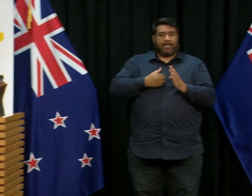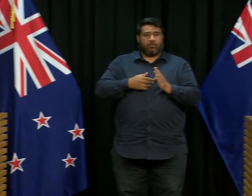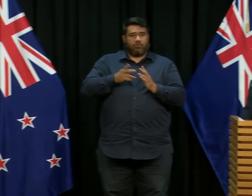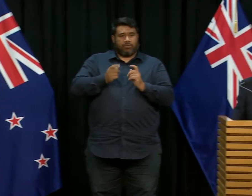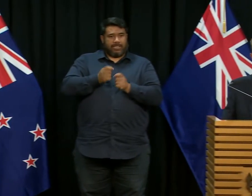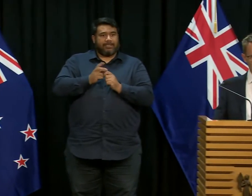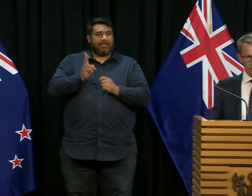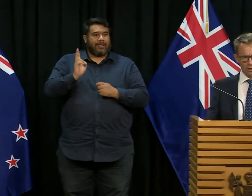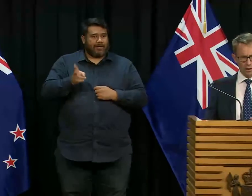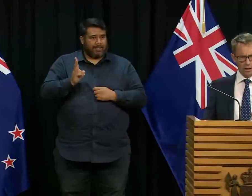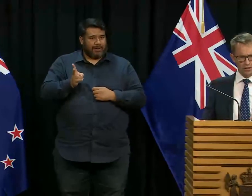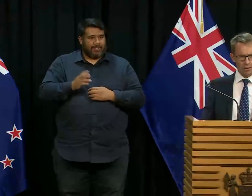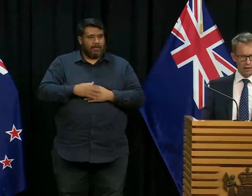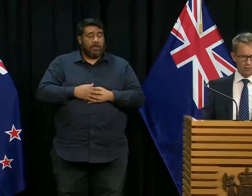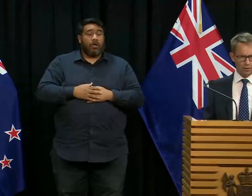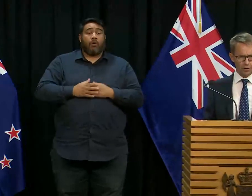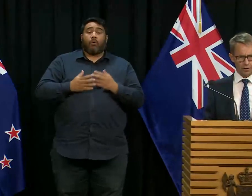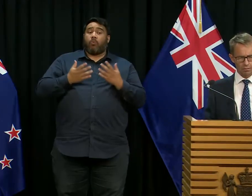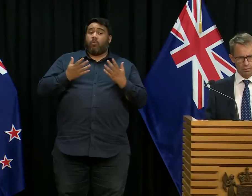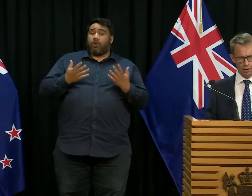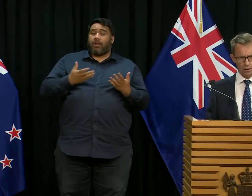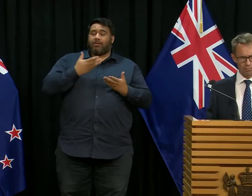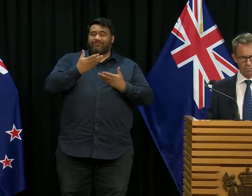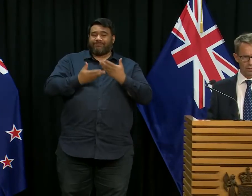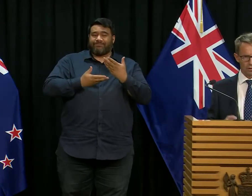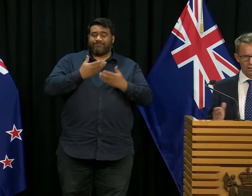who will be retested as part of the